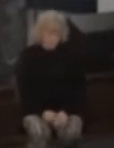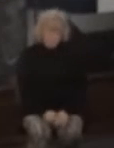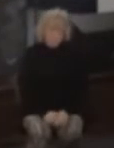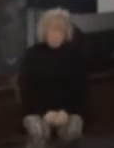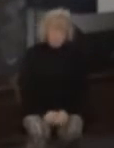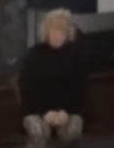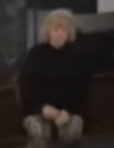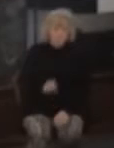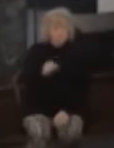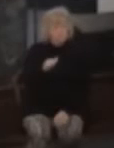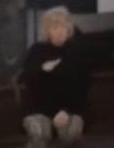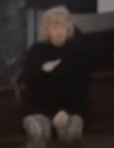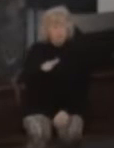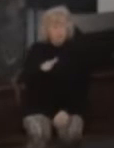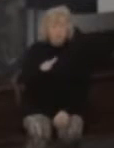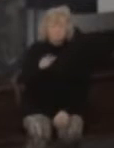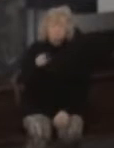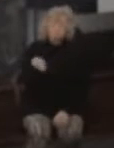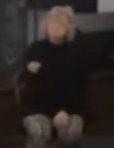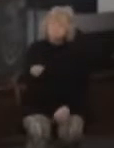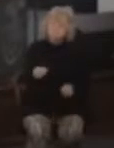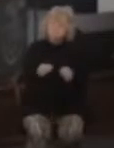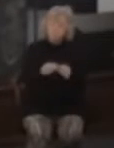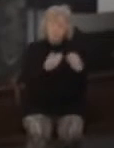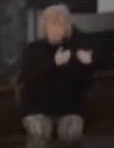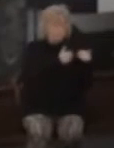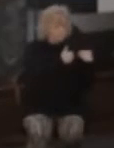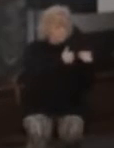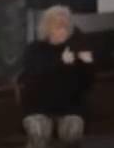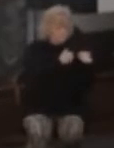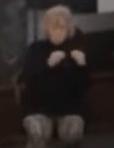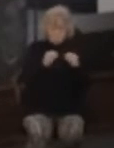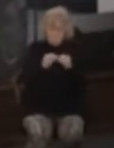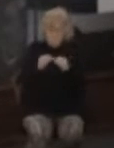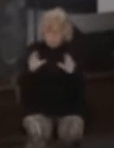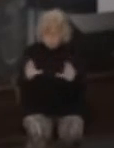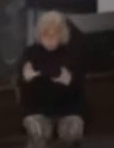So Saul starts giving David more tasks. And everything that